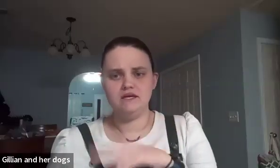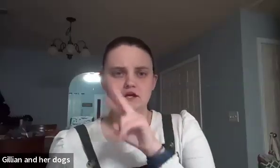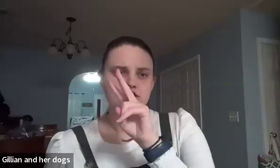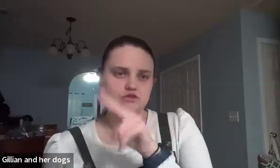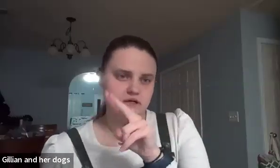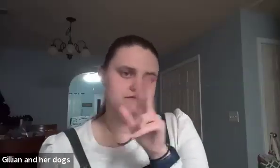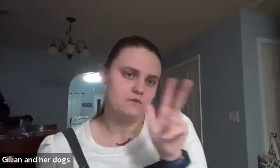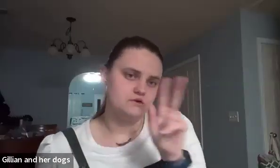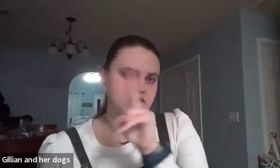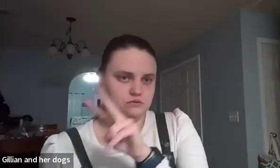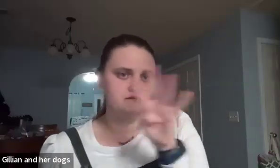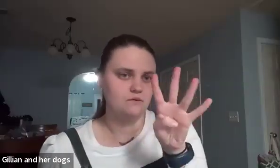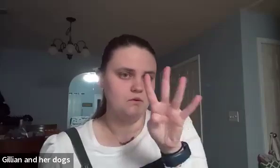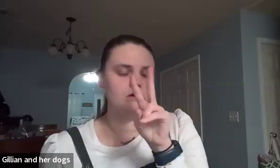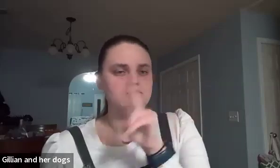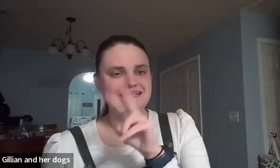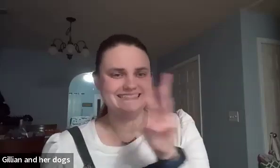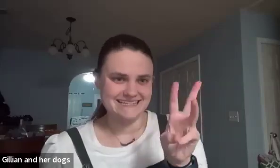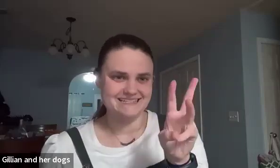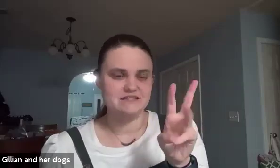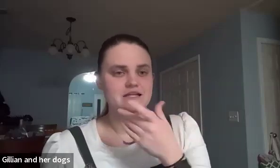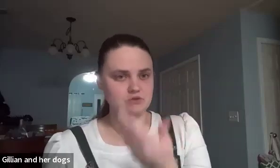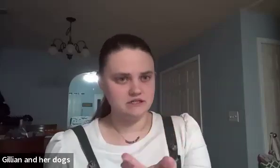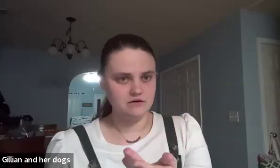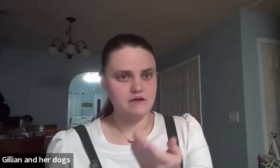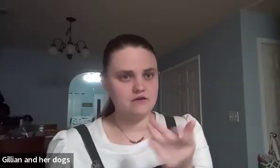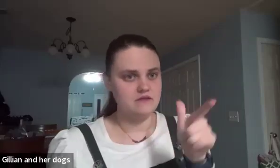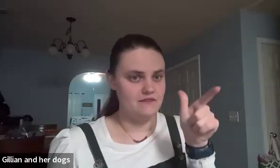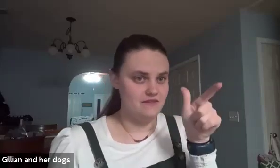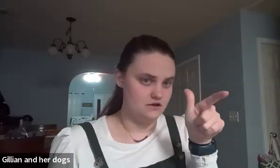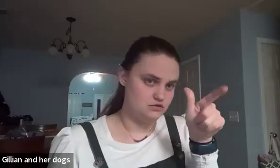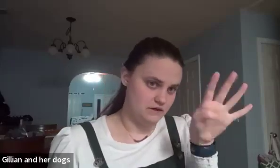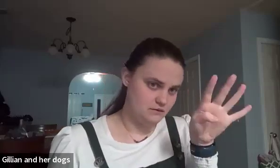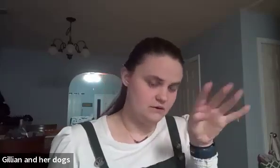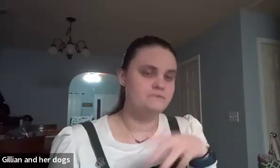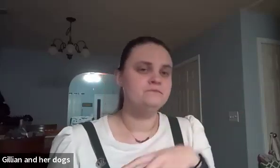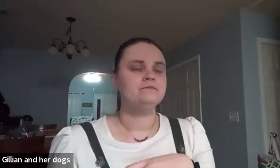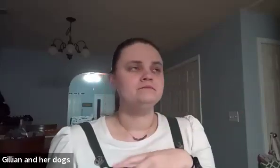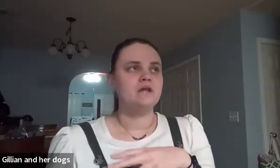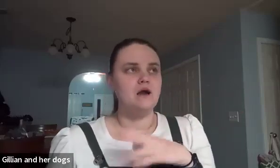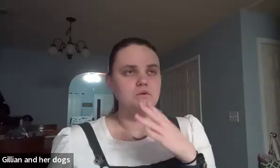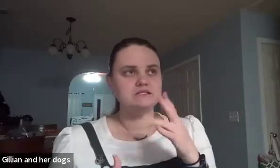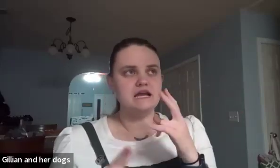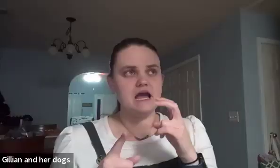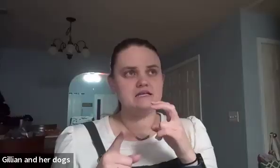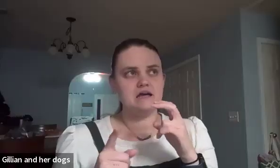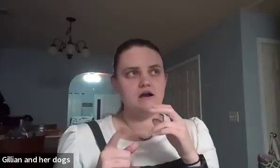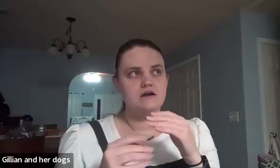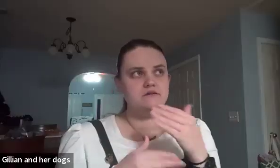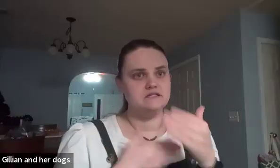the 24, like 24, 26, that sort of deal rather than the 24. I will say, as I've